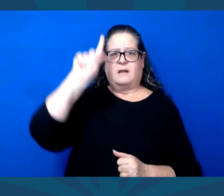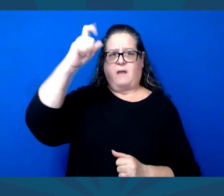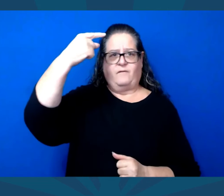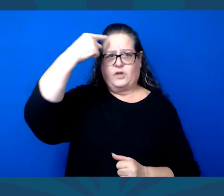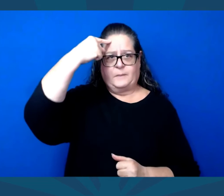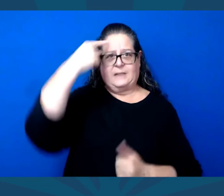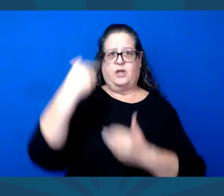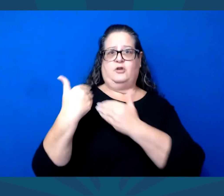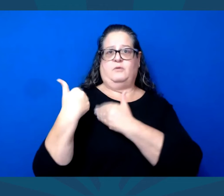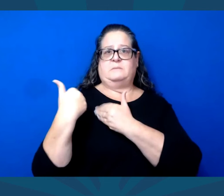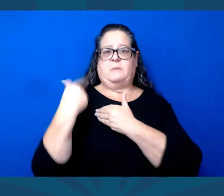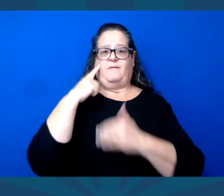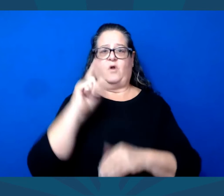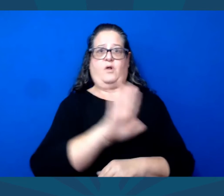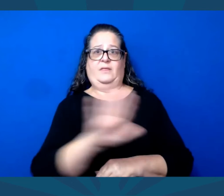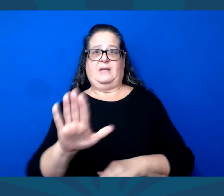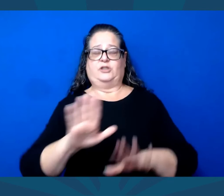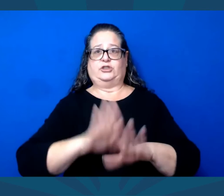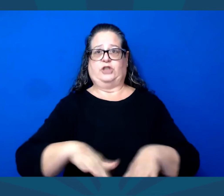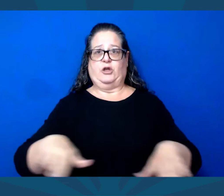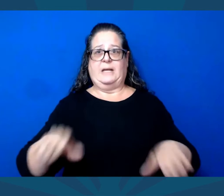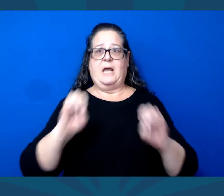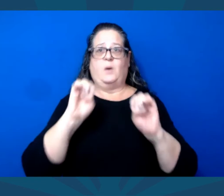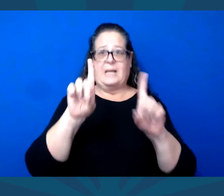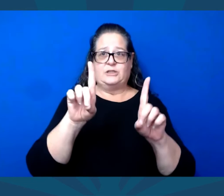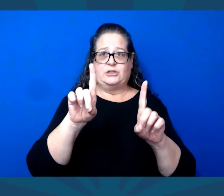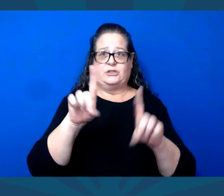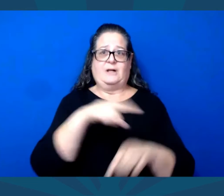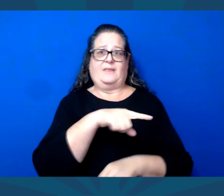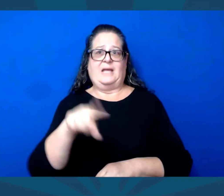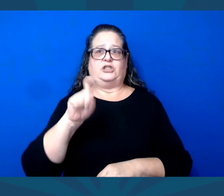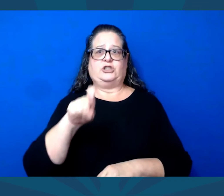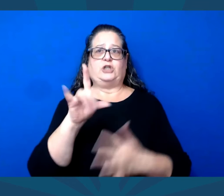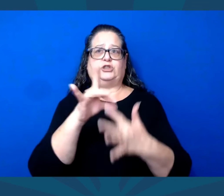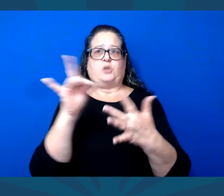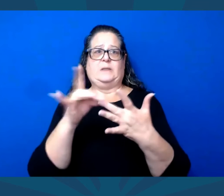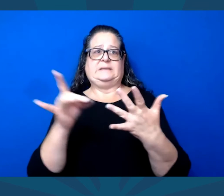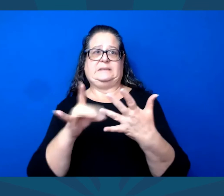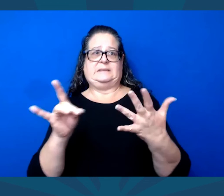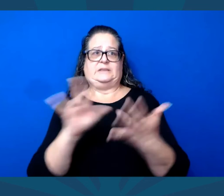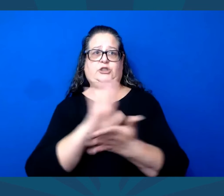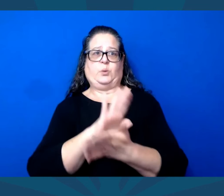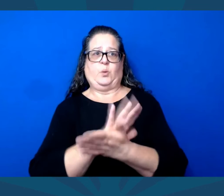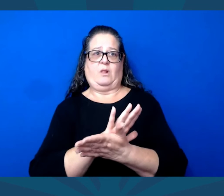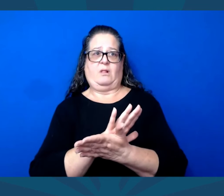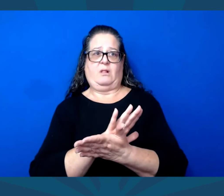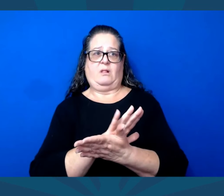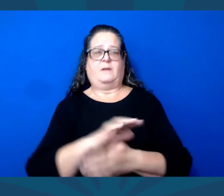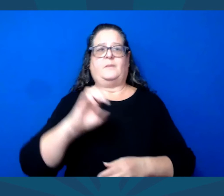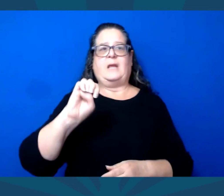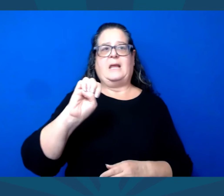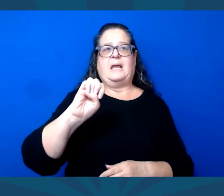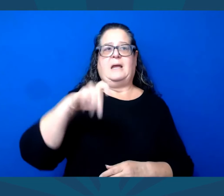Parents, not the government, are responsible for their children's education and should have